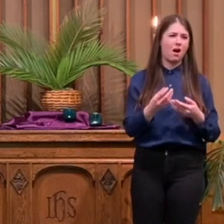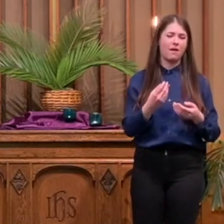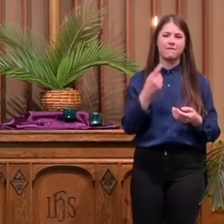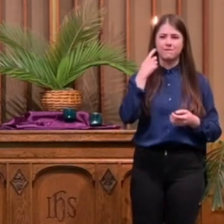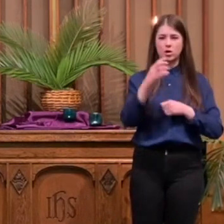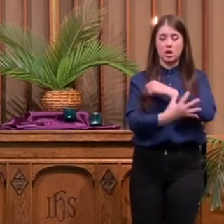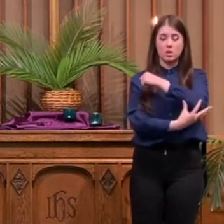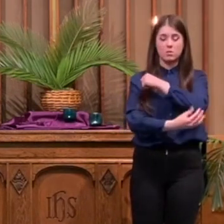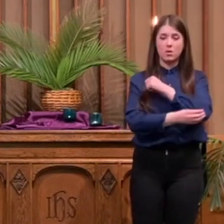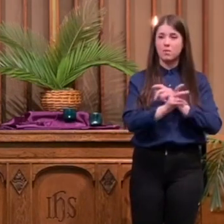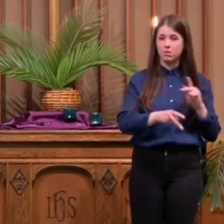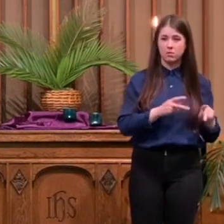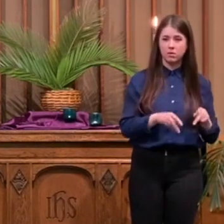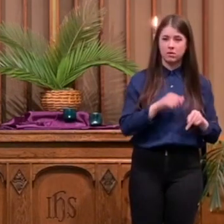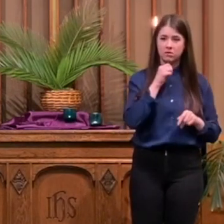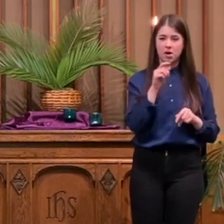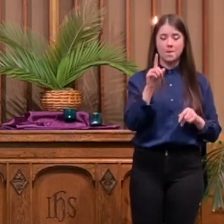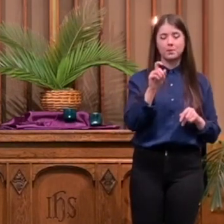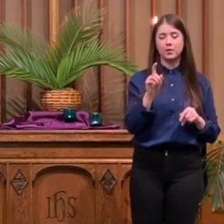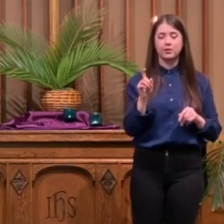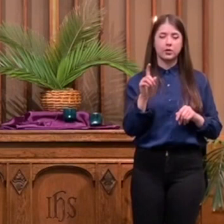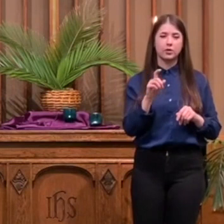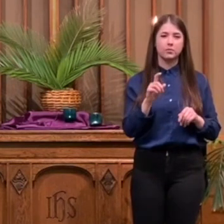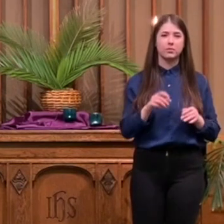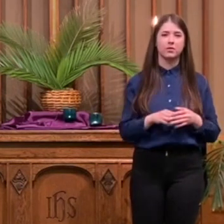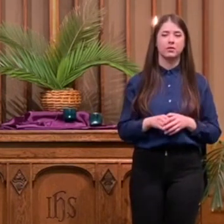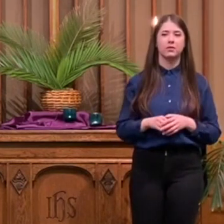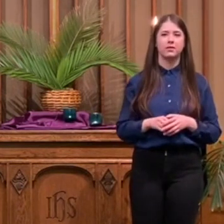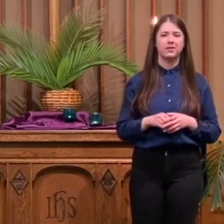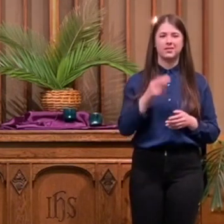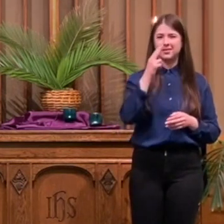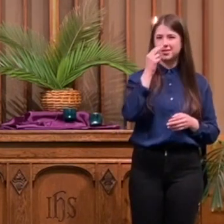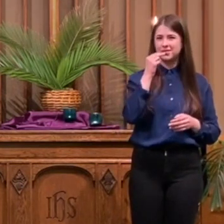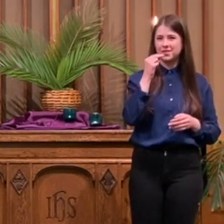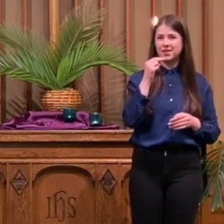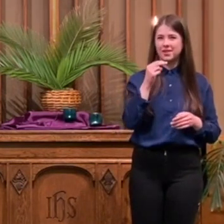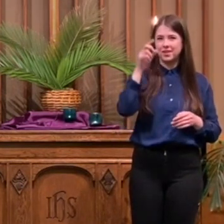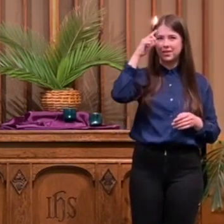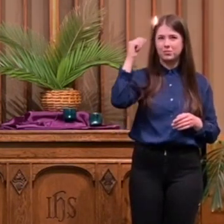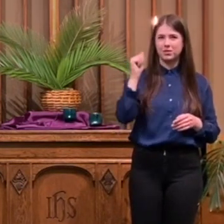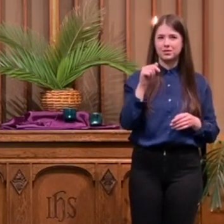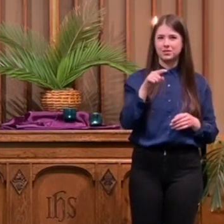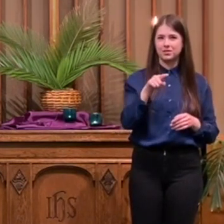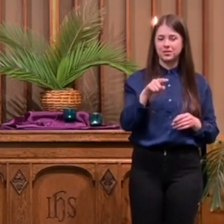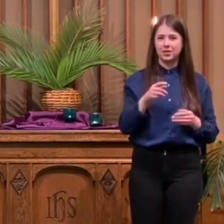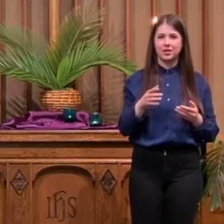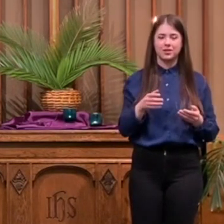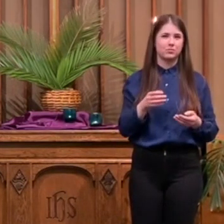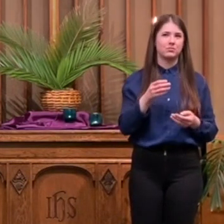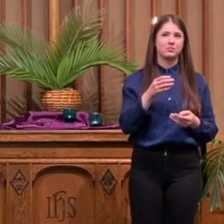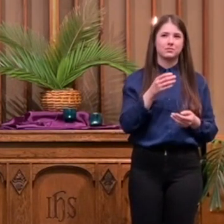instead. Which is funny, coming from the man who was about to betray his rabbi for